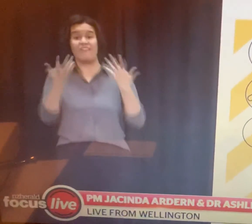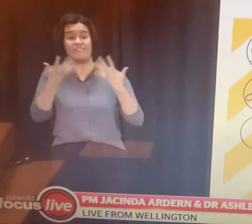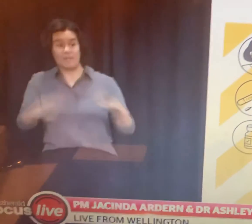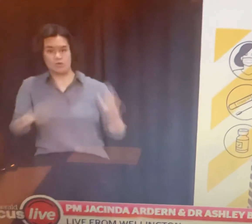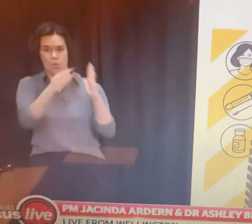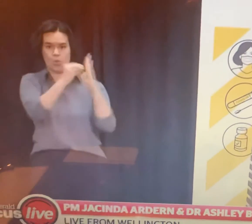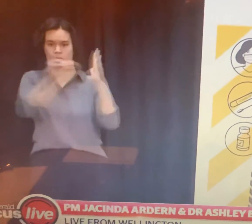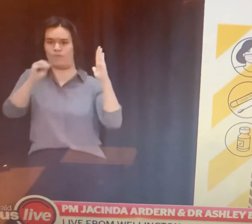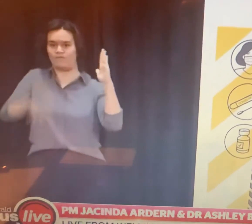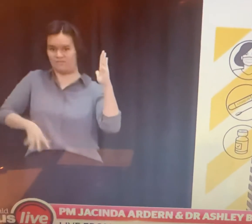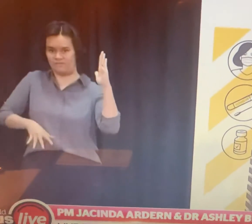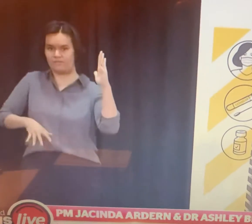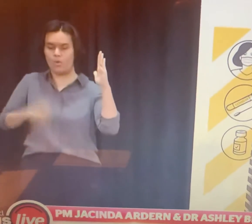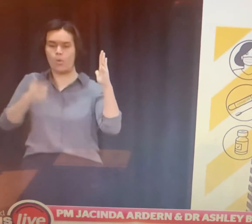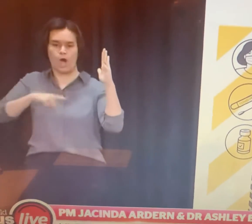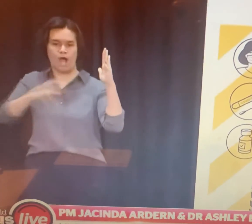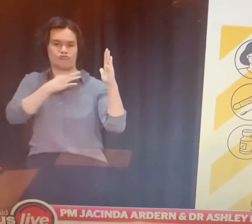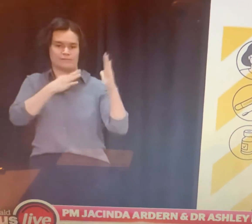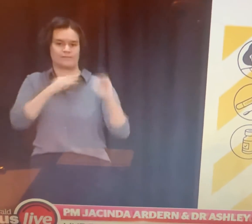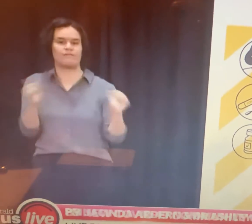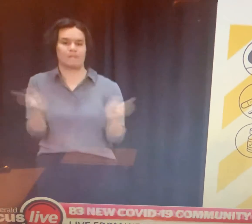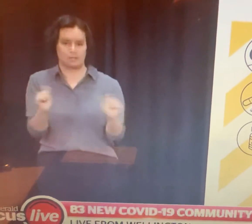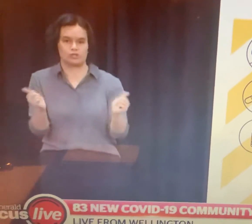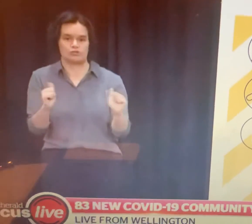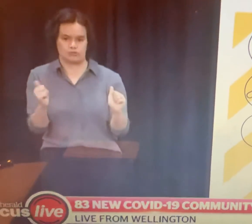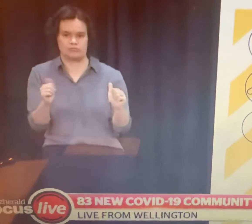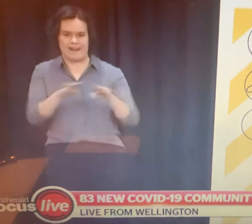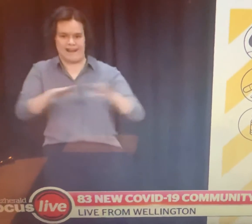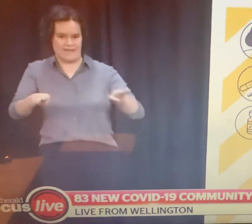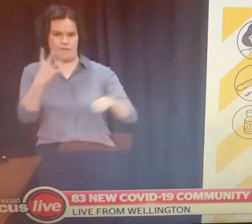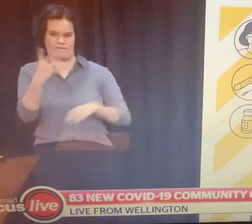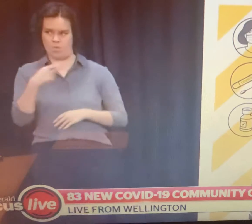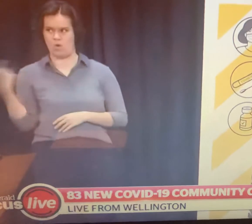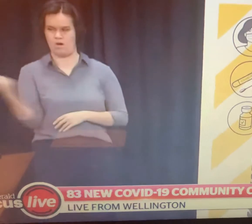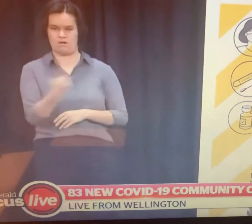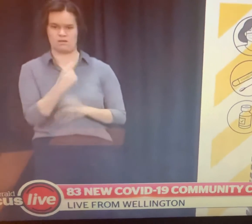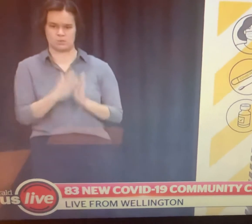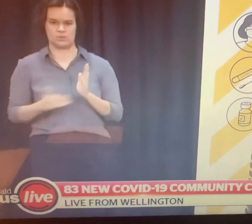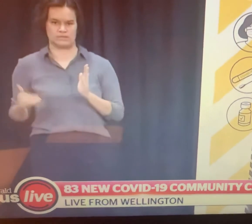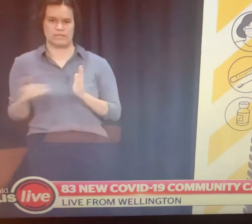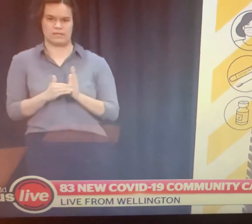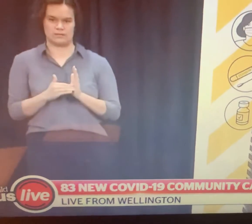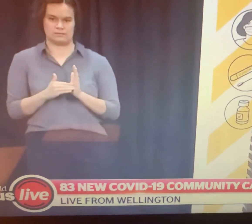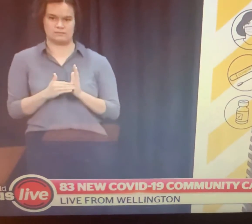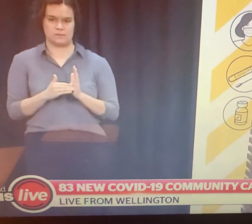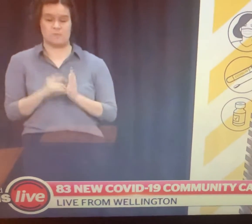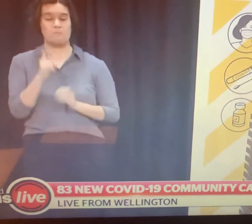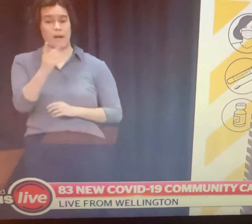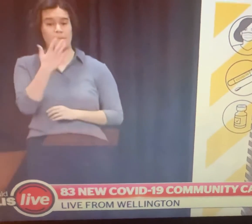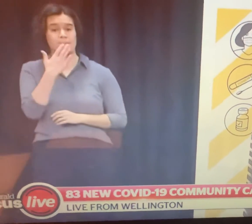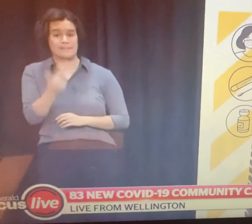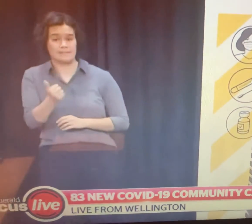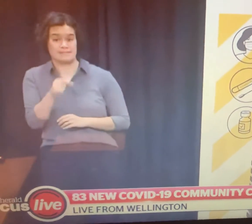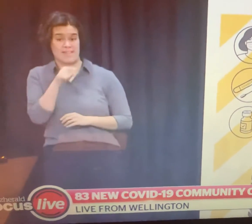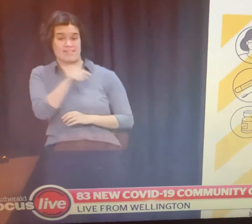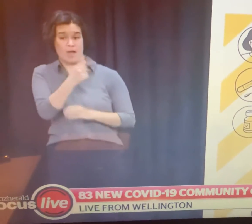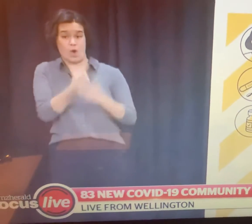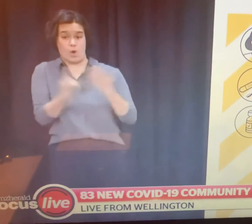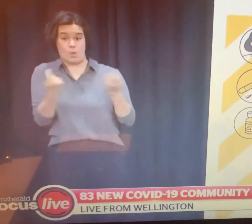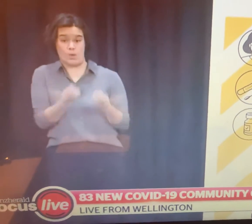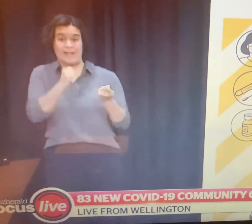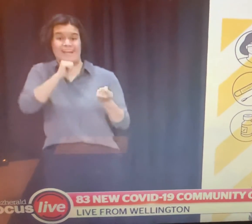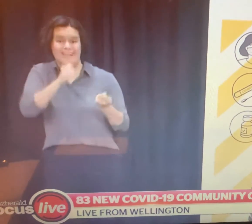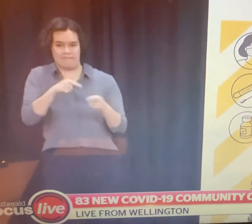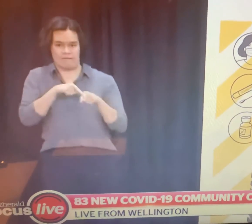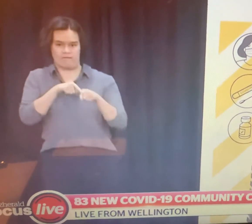Because we are in alert level 4, but it does emphasise the importance of everybody to adhere to those alert level 4 requirements.